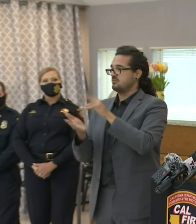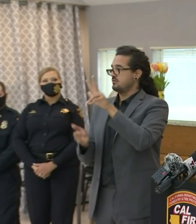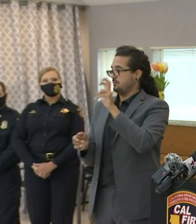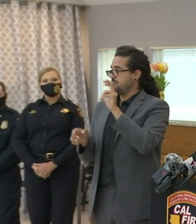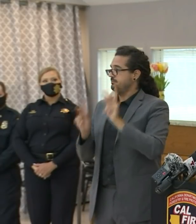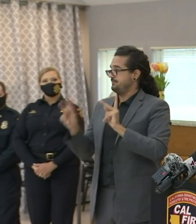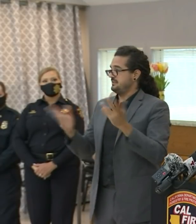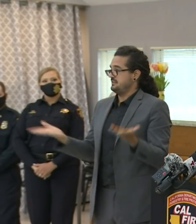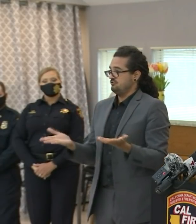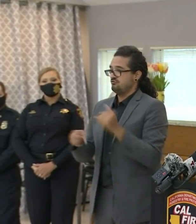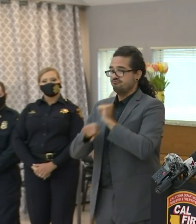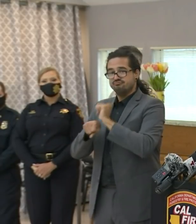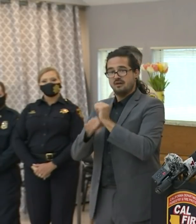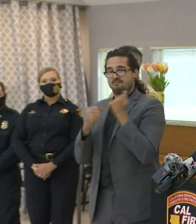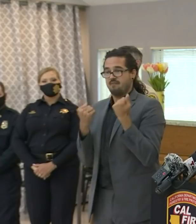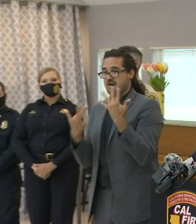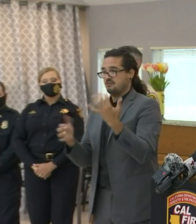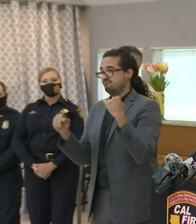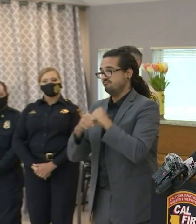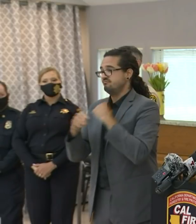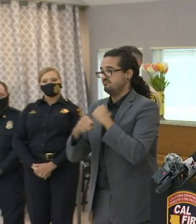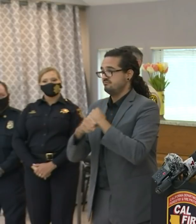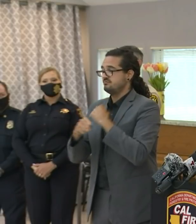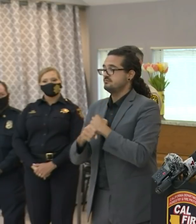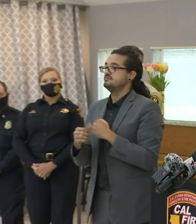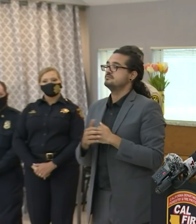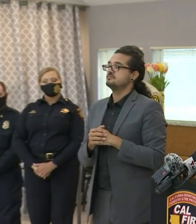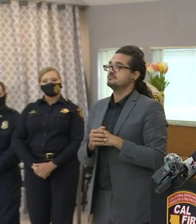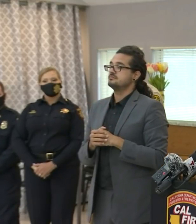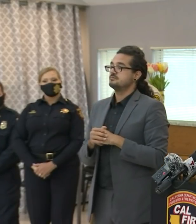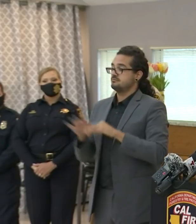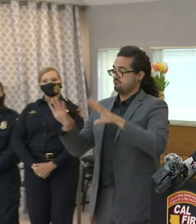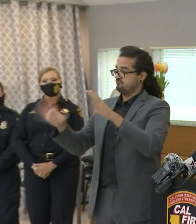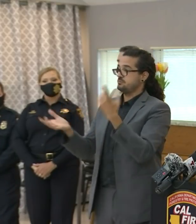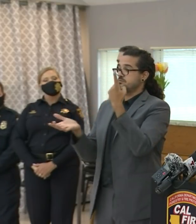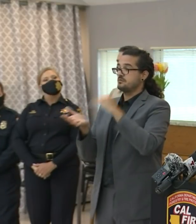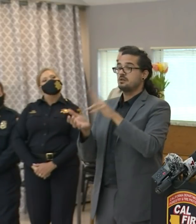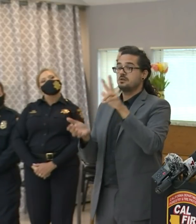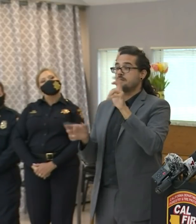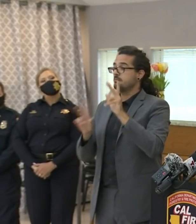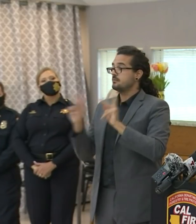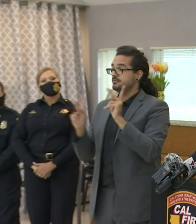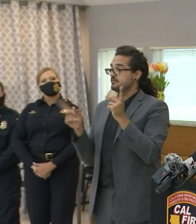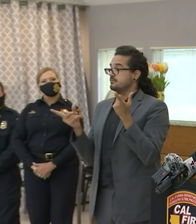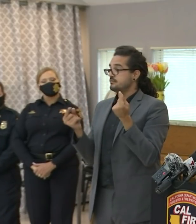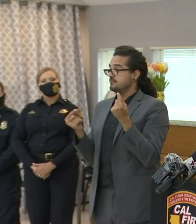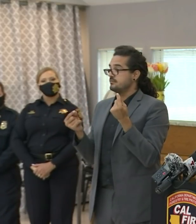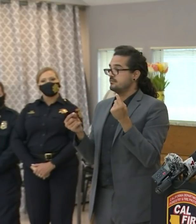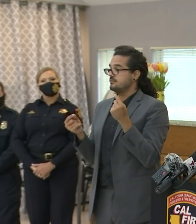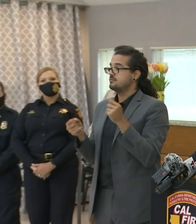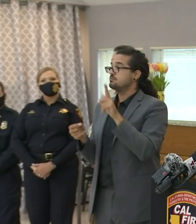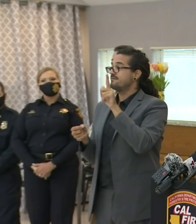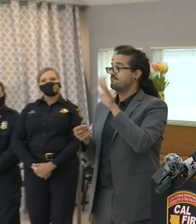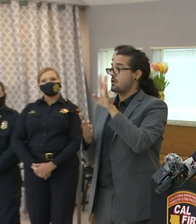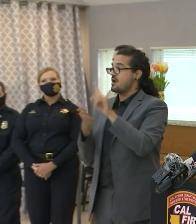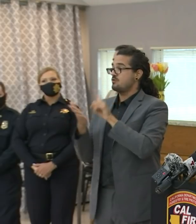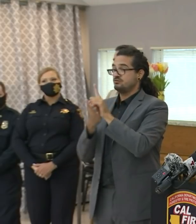None of those personnel now, we have them in a work rest cycle, so they're working 24 on, 24 off. That's a standard operating shift